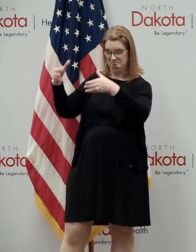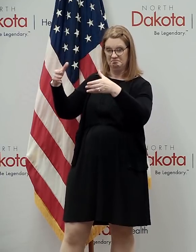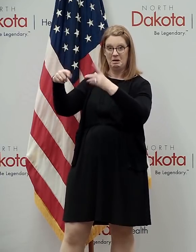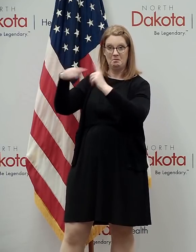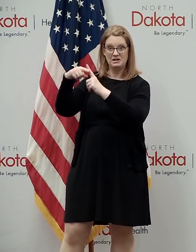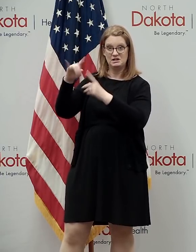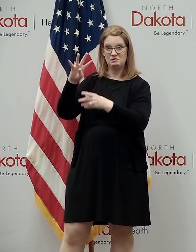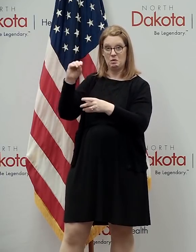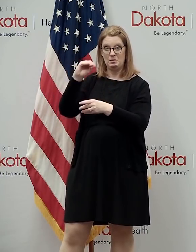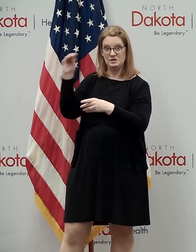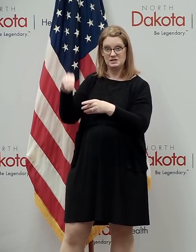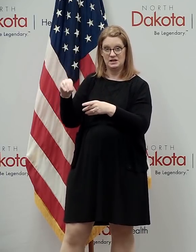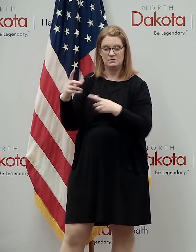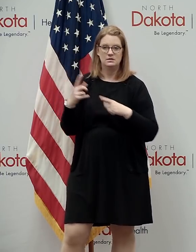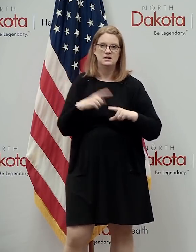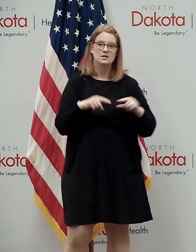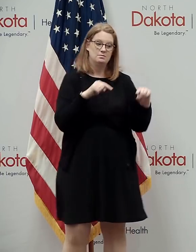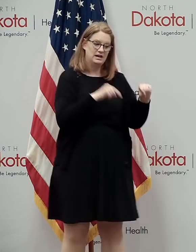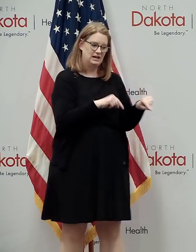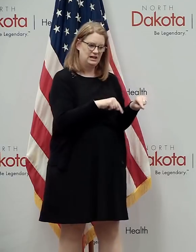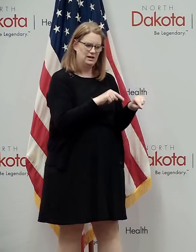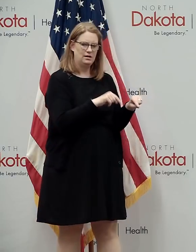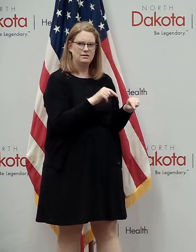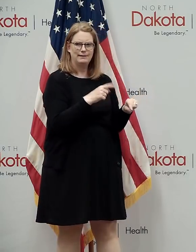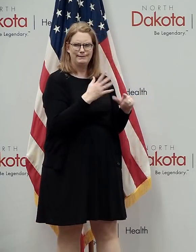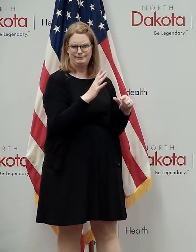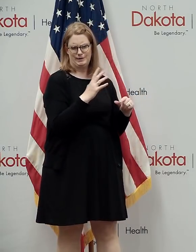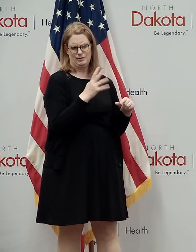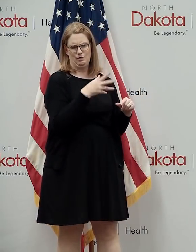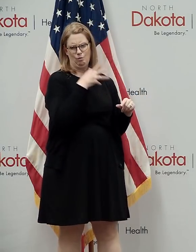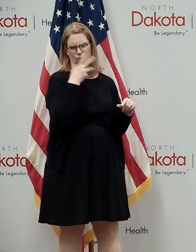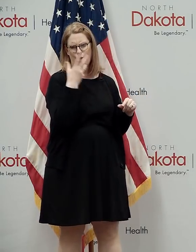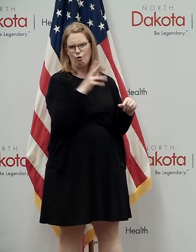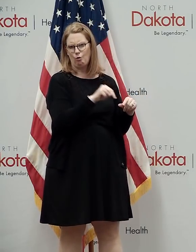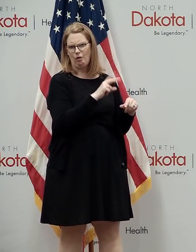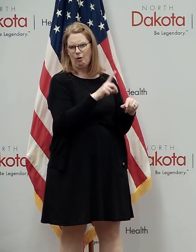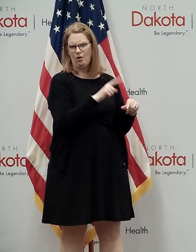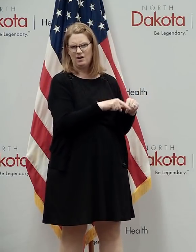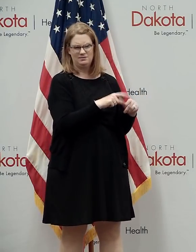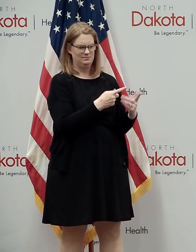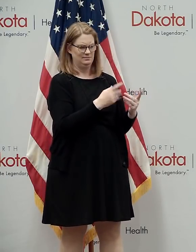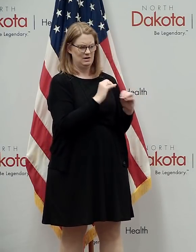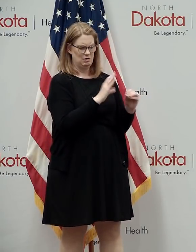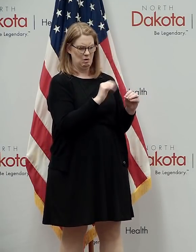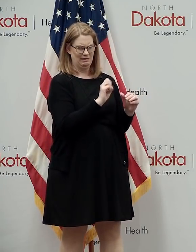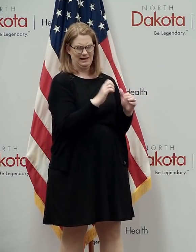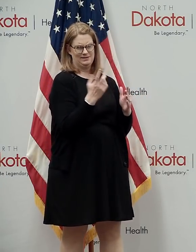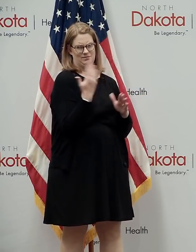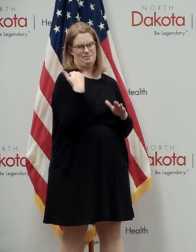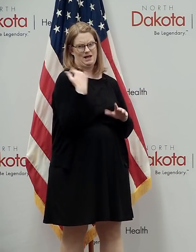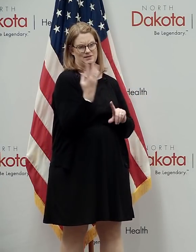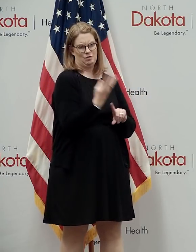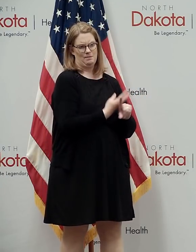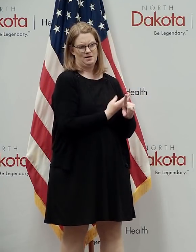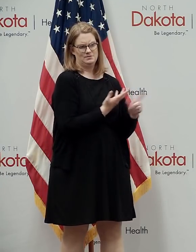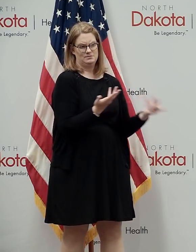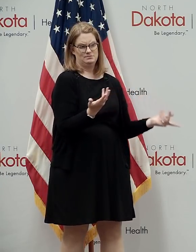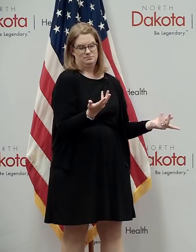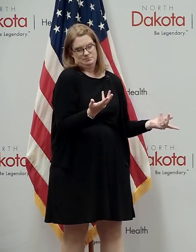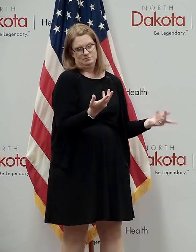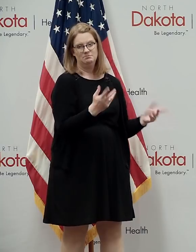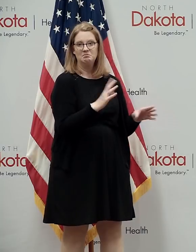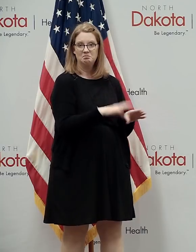one of our rural counties that hasn't had a case for 3 months, it's a different story. So there's context of where you are physically